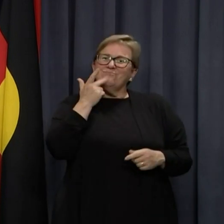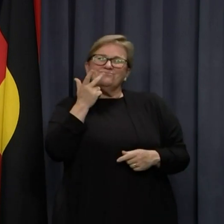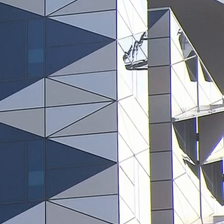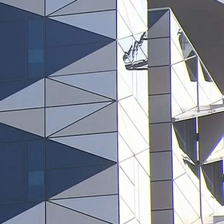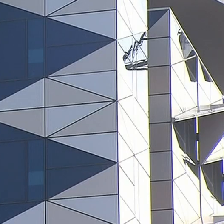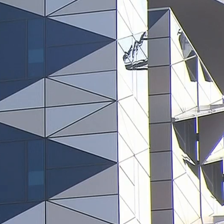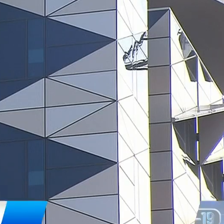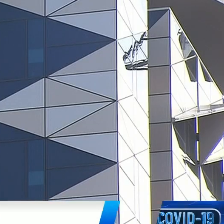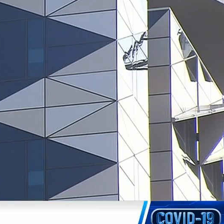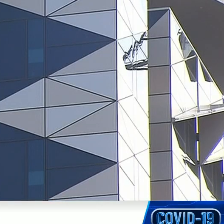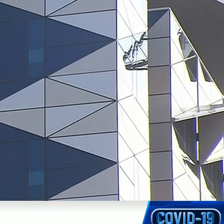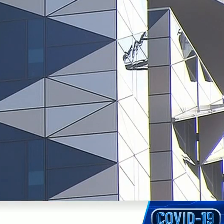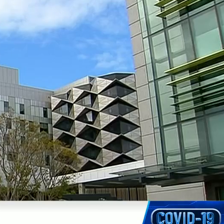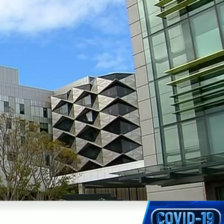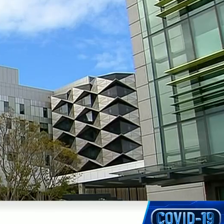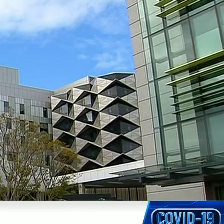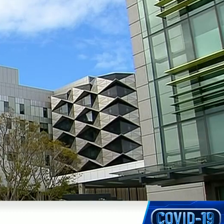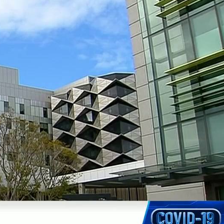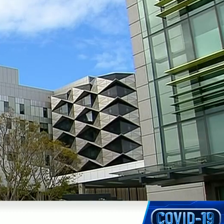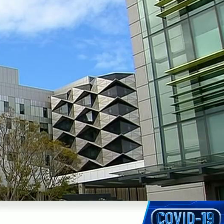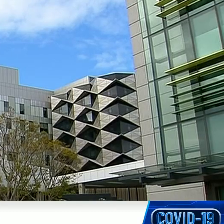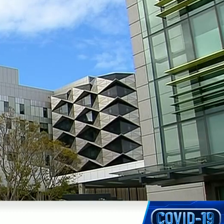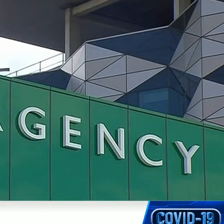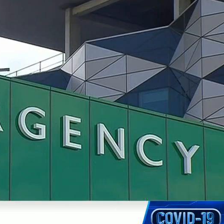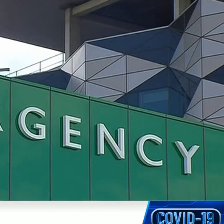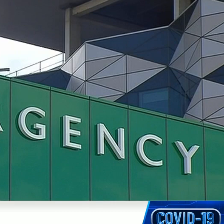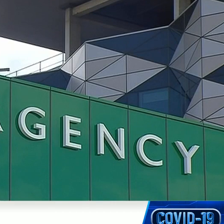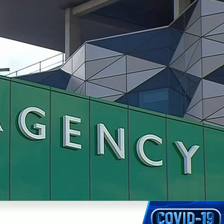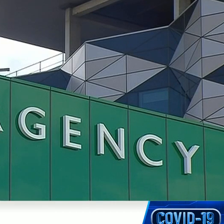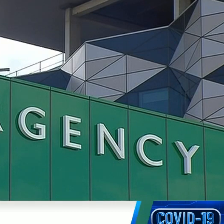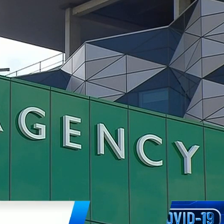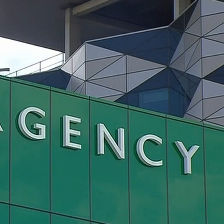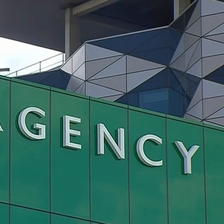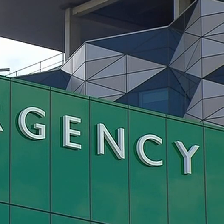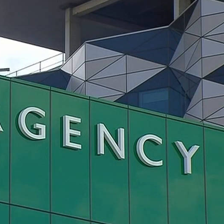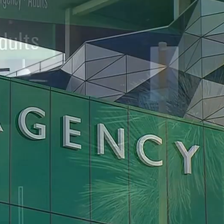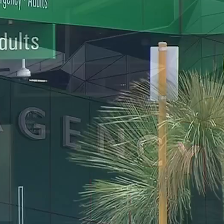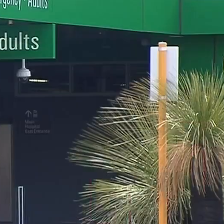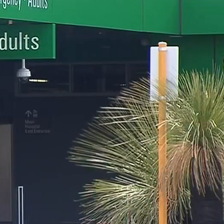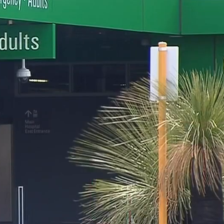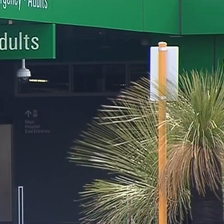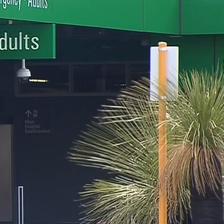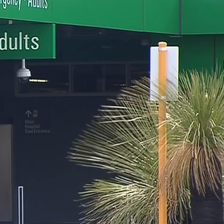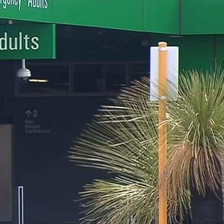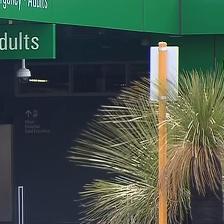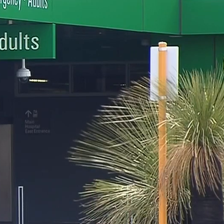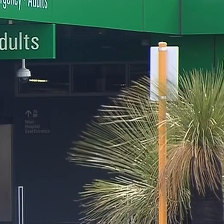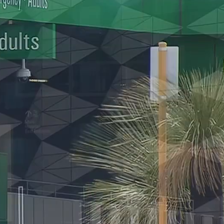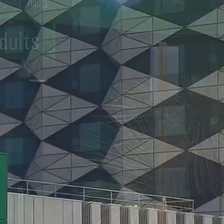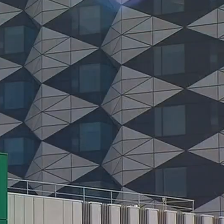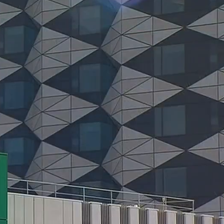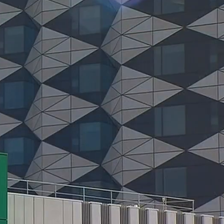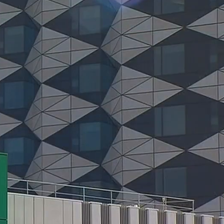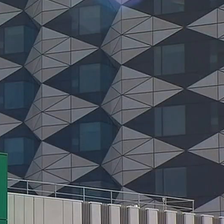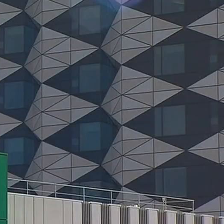this is for real. A mother and her sick child, both COVID positive, were incorrectly directed to the emergency department waiting room by a